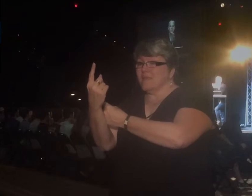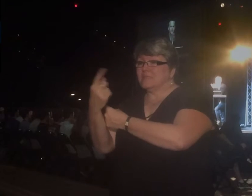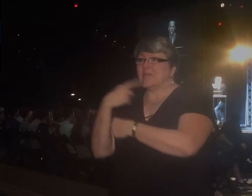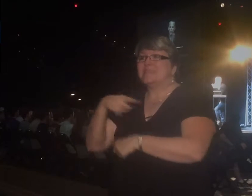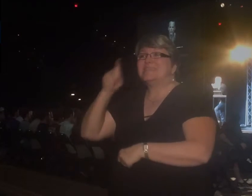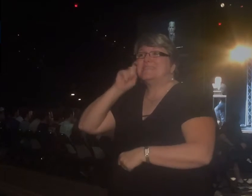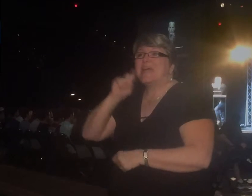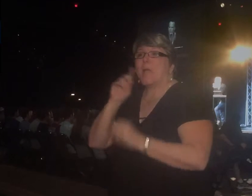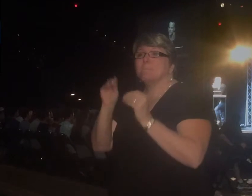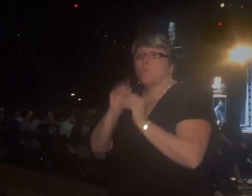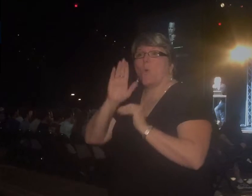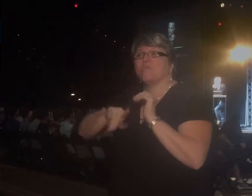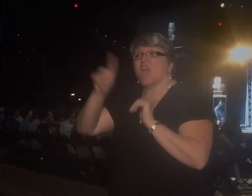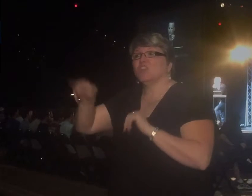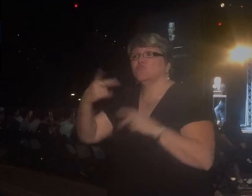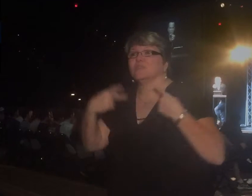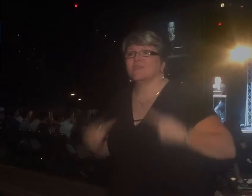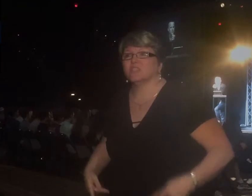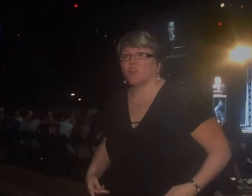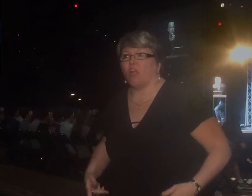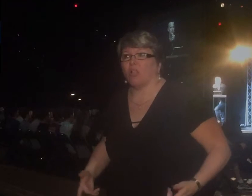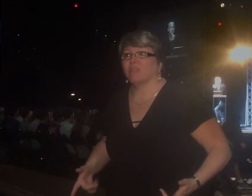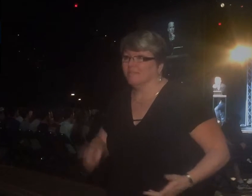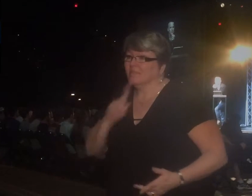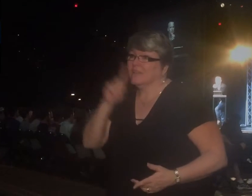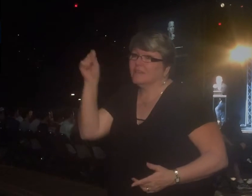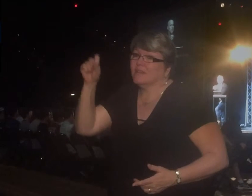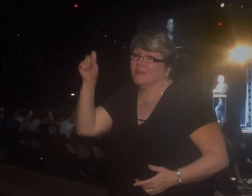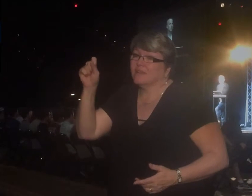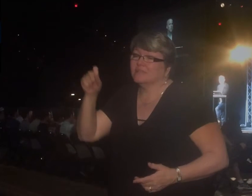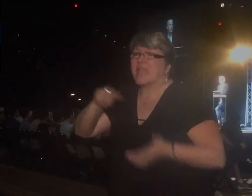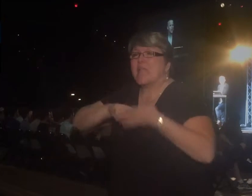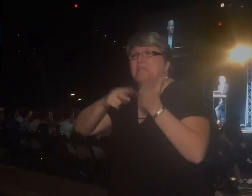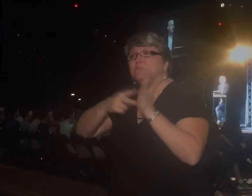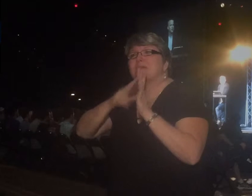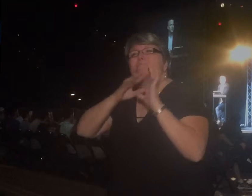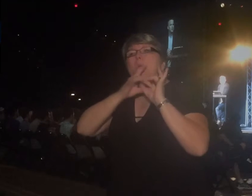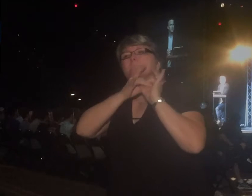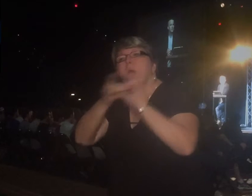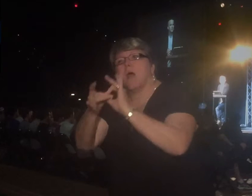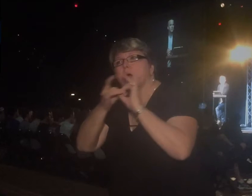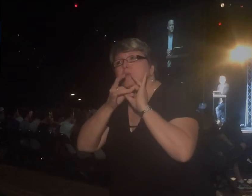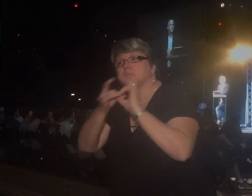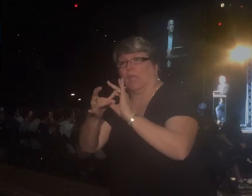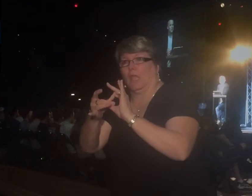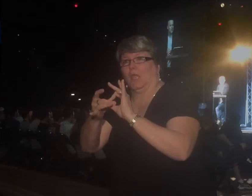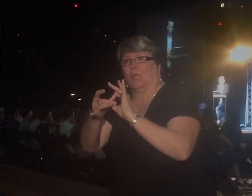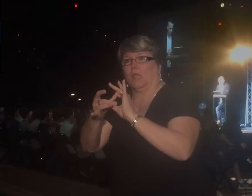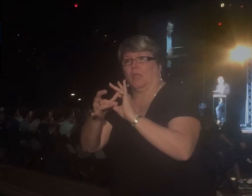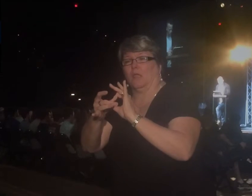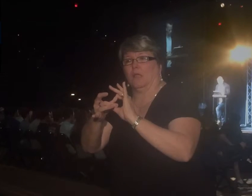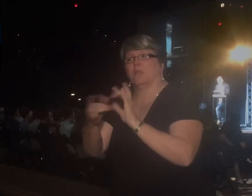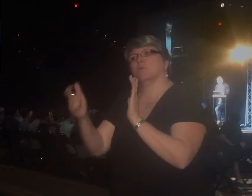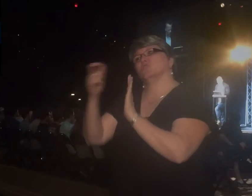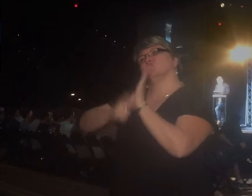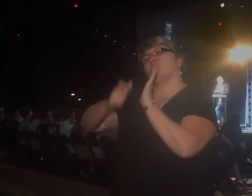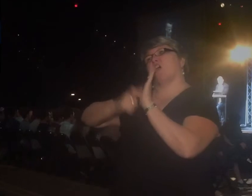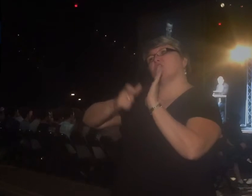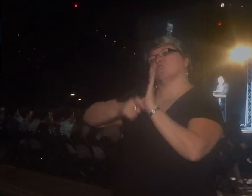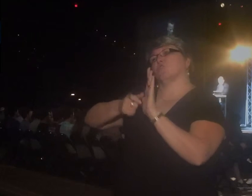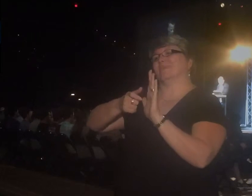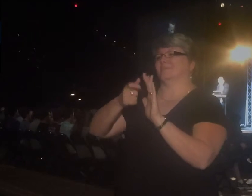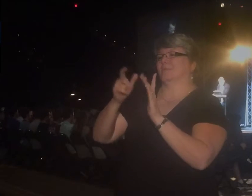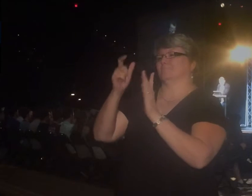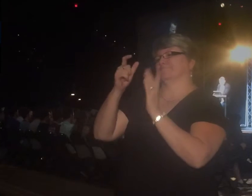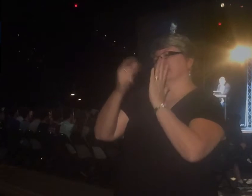one flesh. What he's saying is sex is more than just physical. It is. It's meant for bonding.